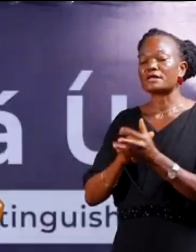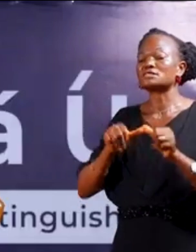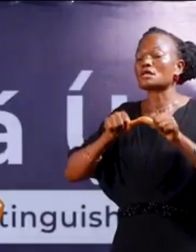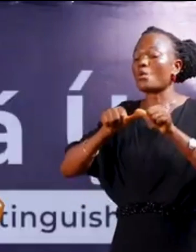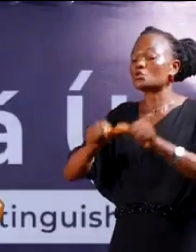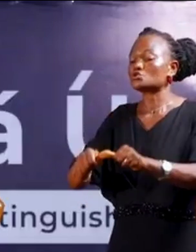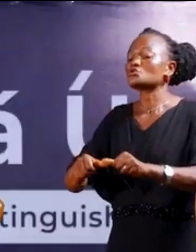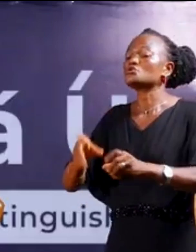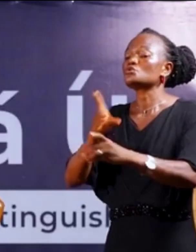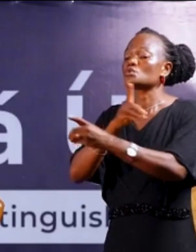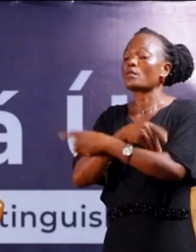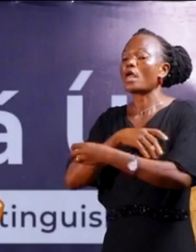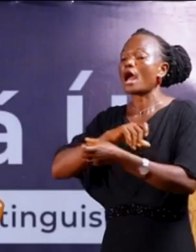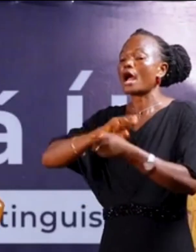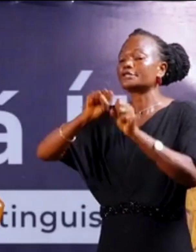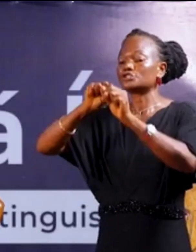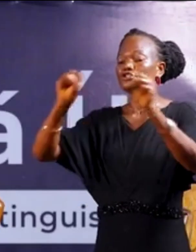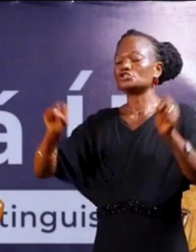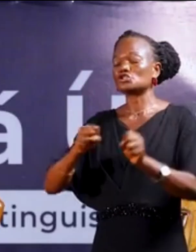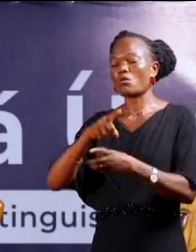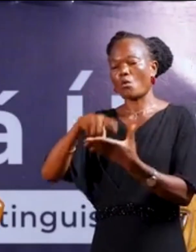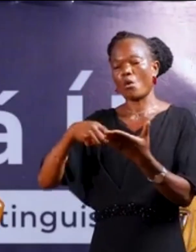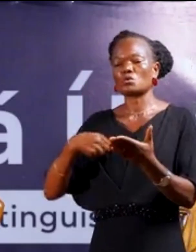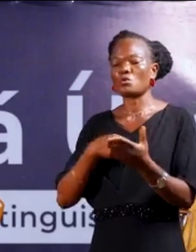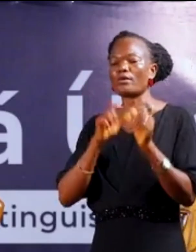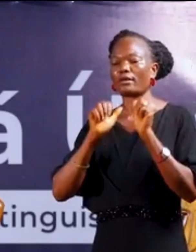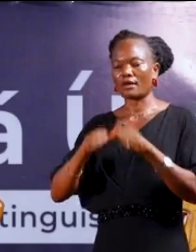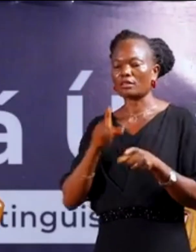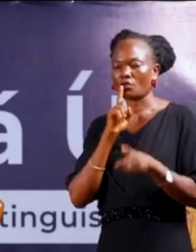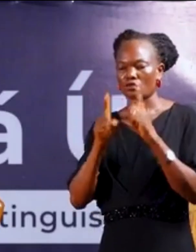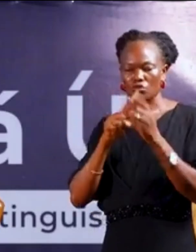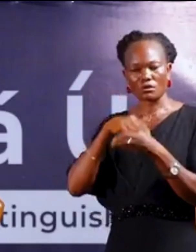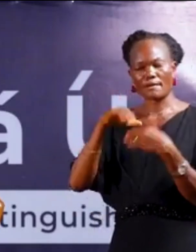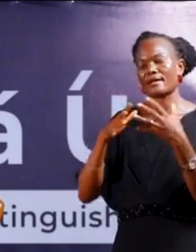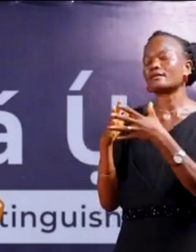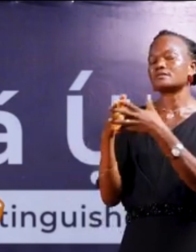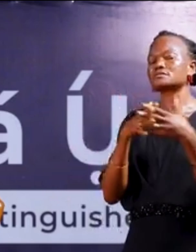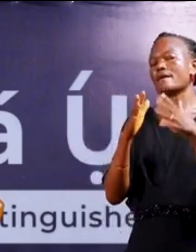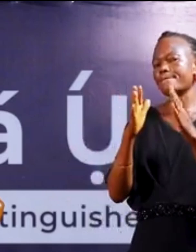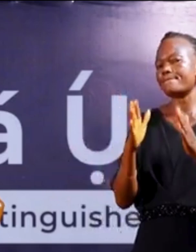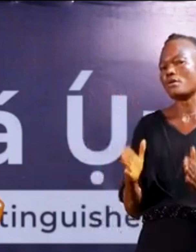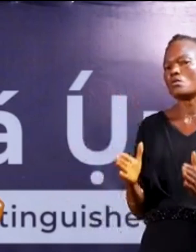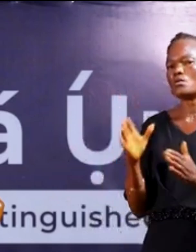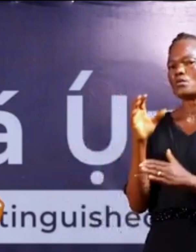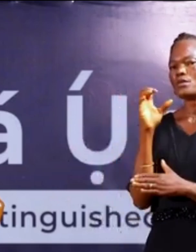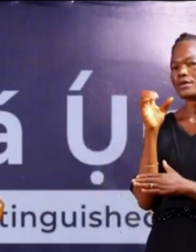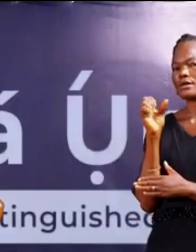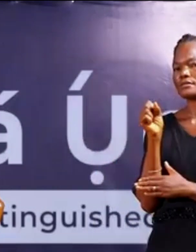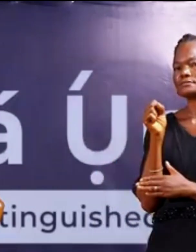shapes what we can talk about as American